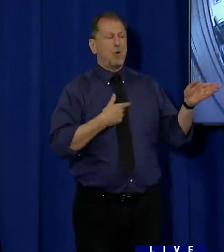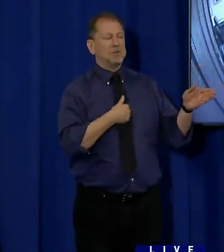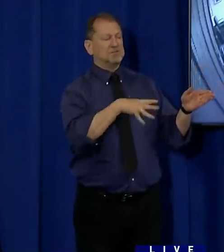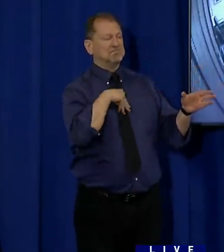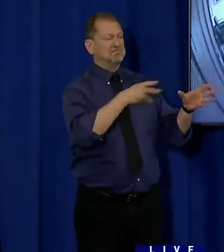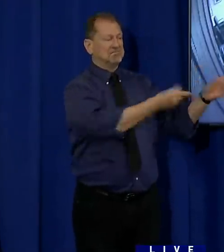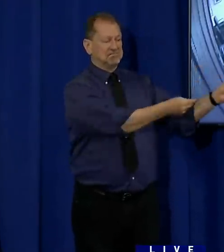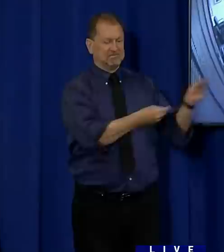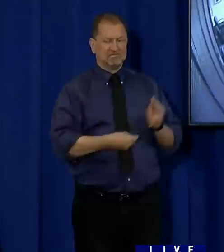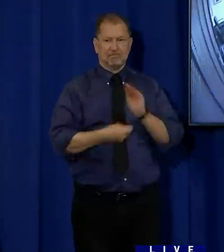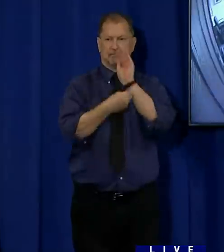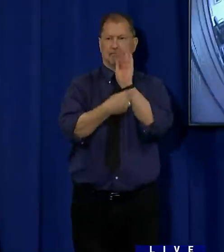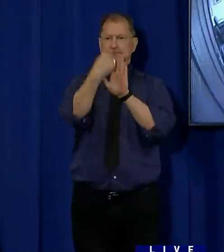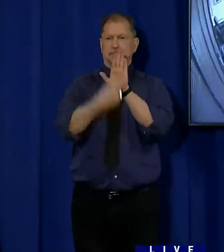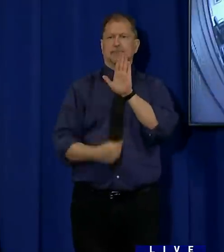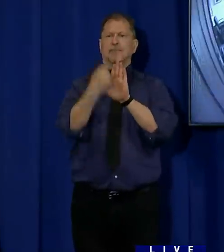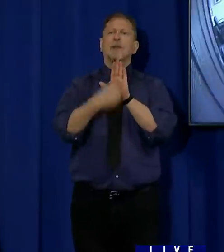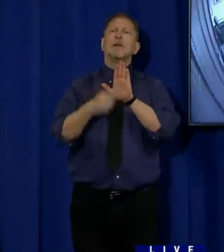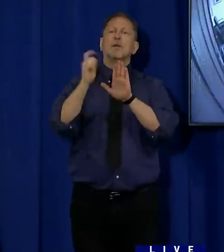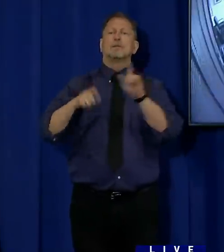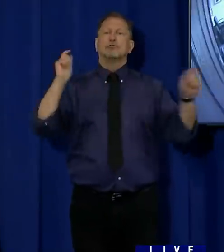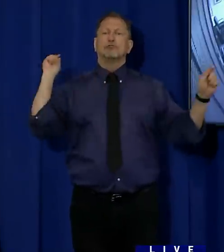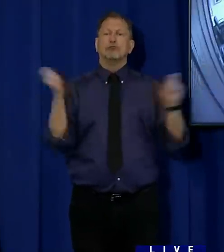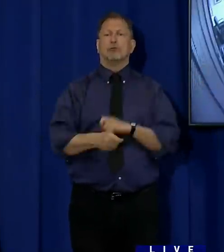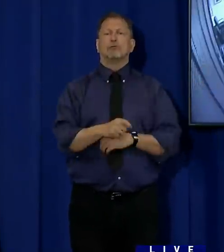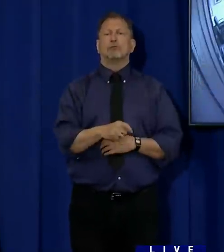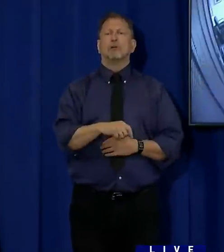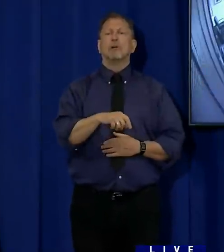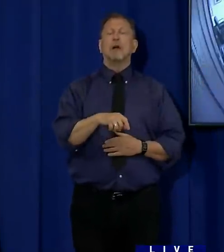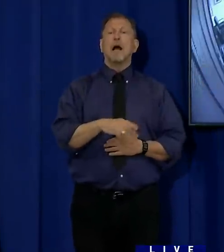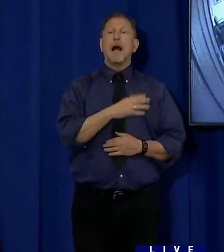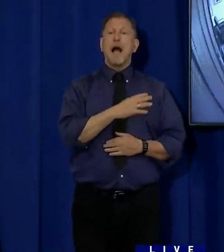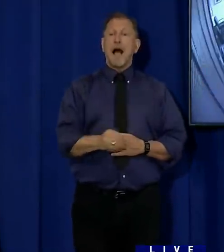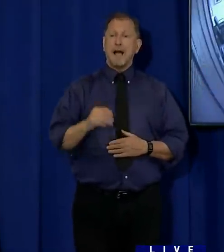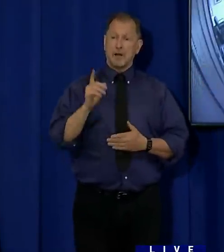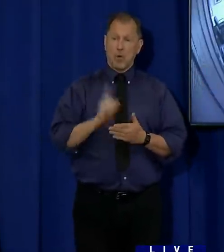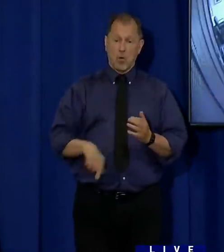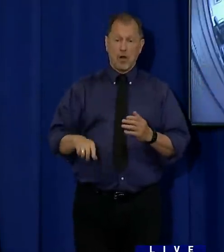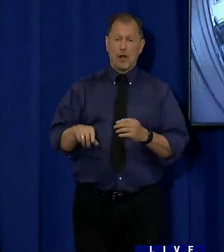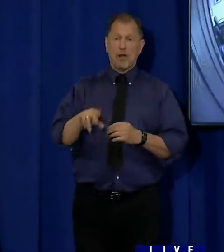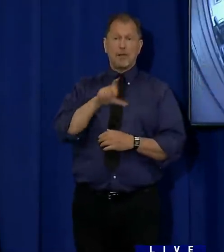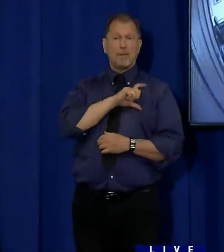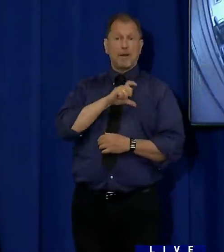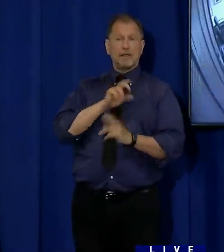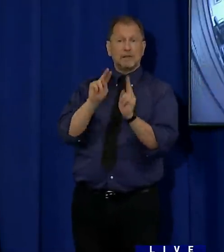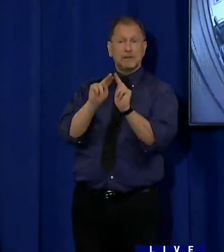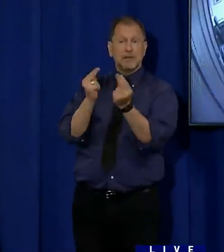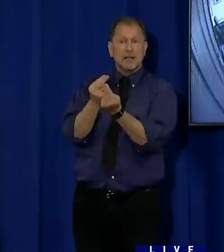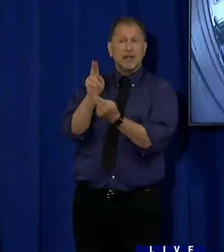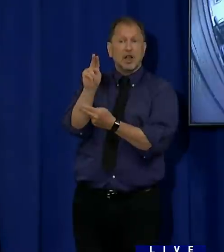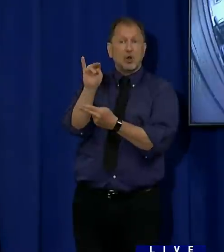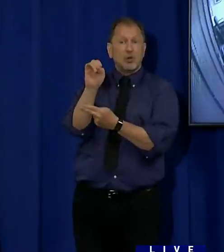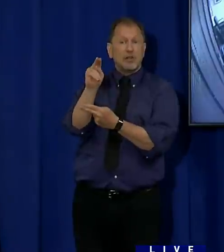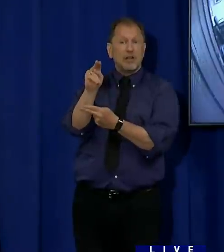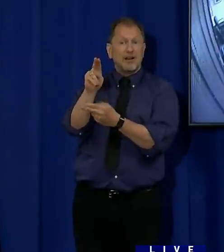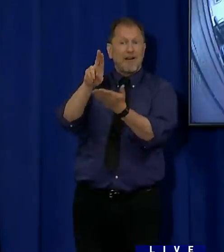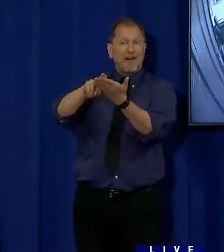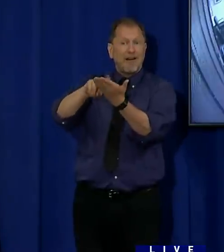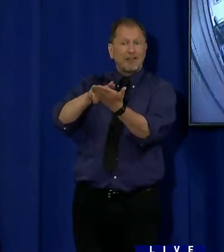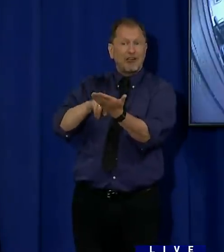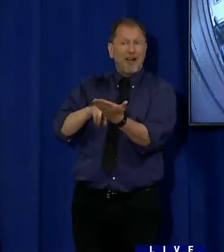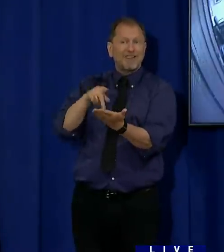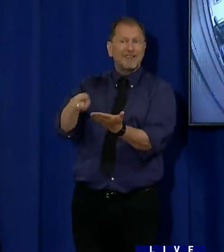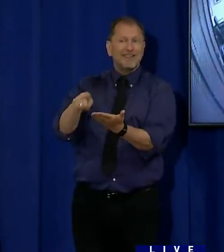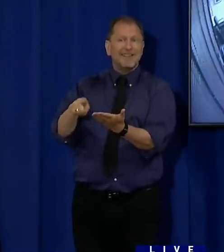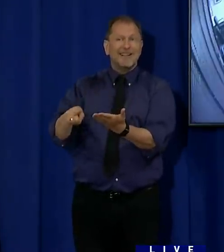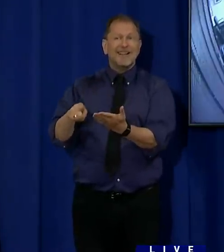be honest about the ways in which the Fraternal Order of Police contract has been holding back the